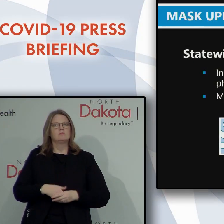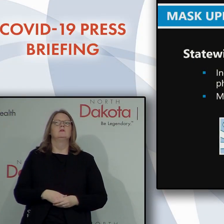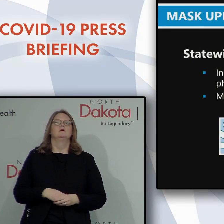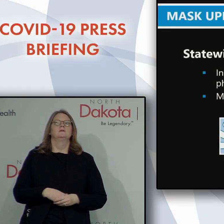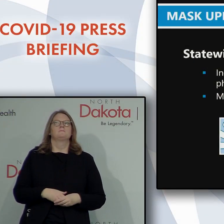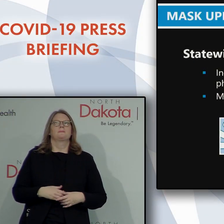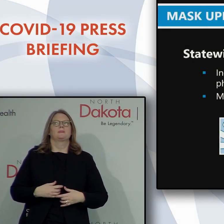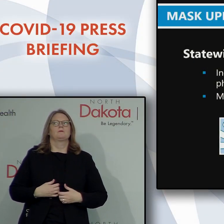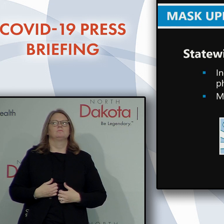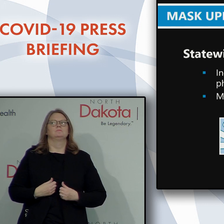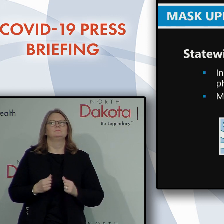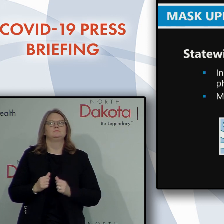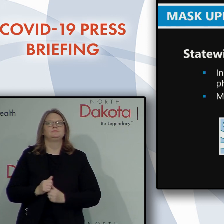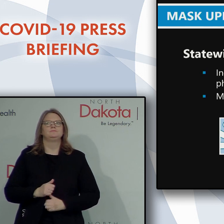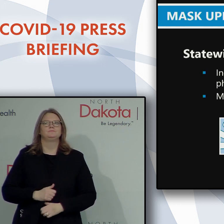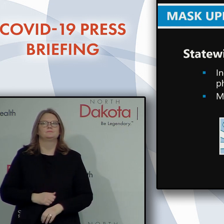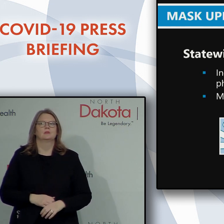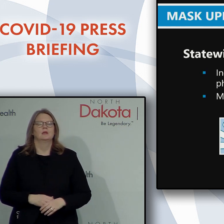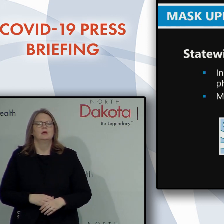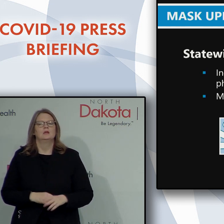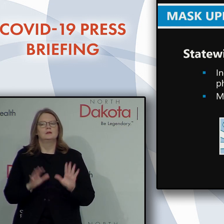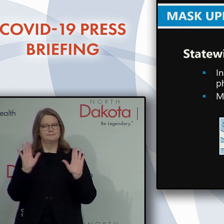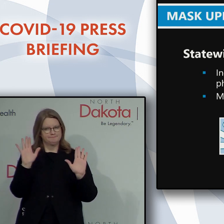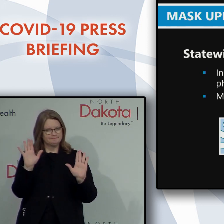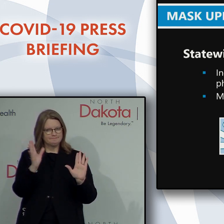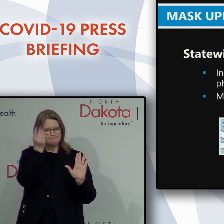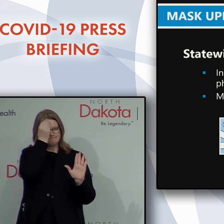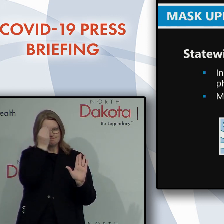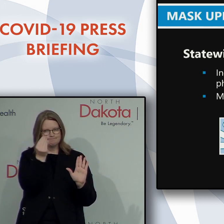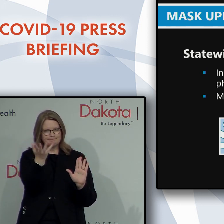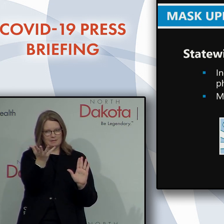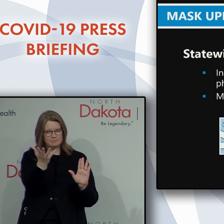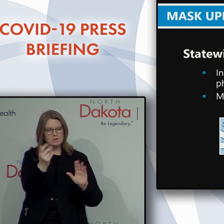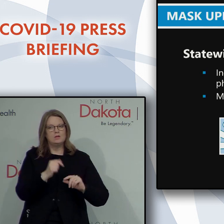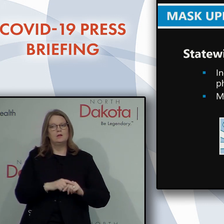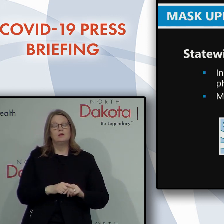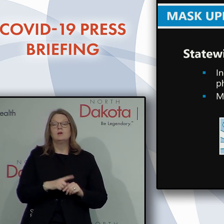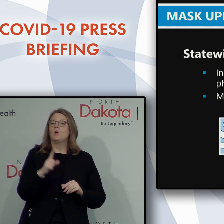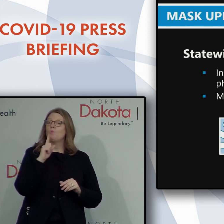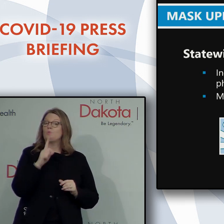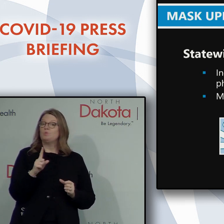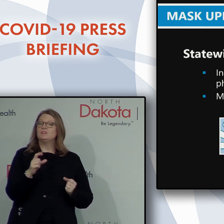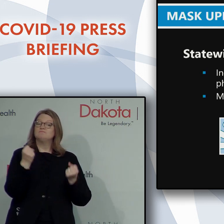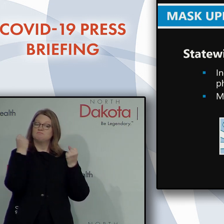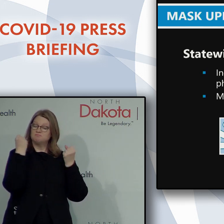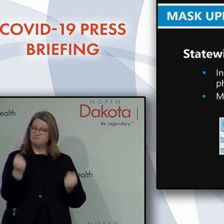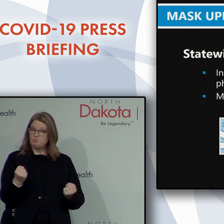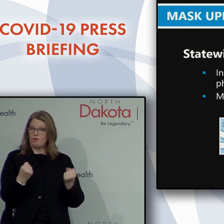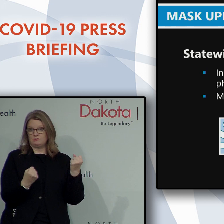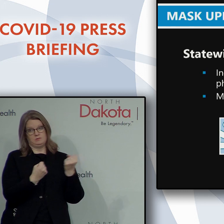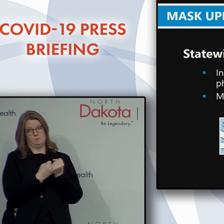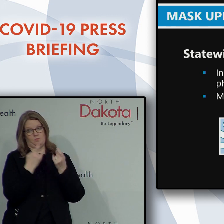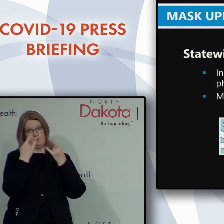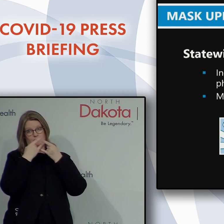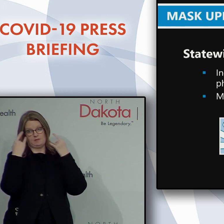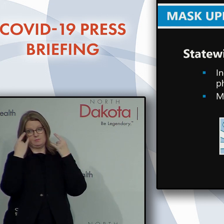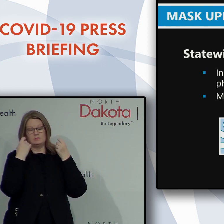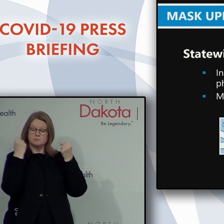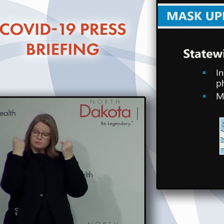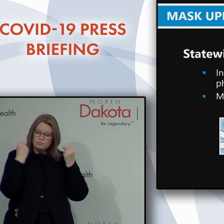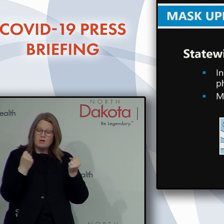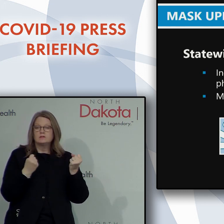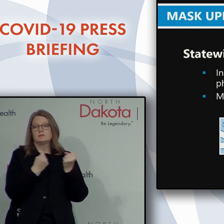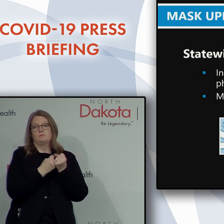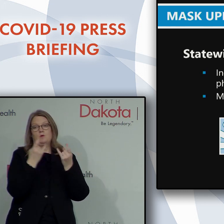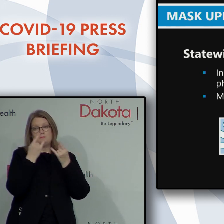I want to just say on this point, we still strongly support mask wearing as part of the important work